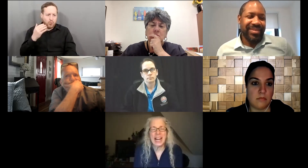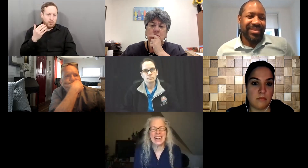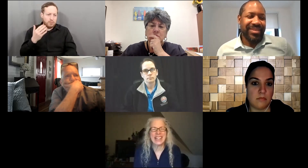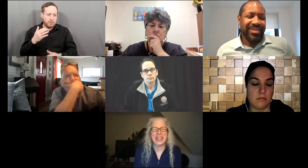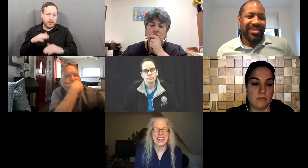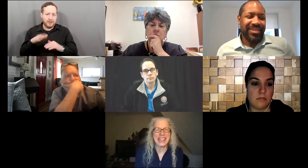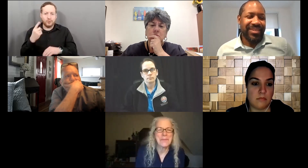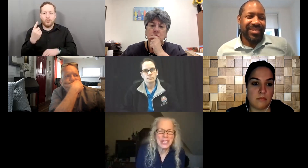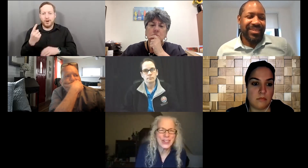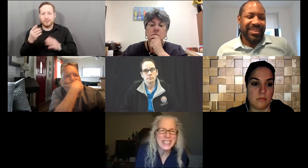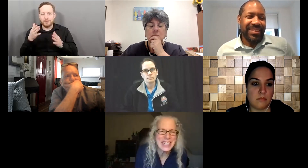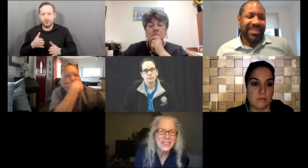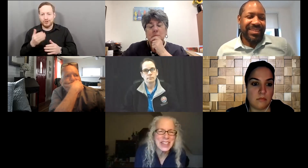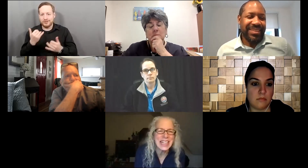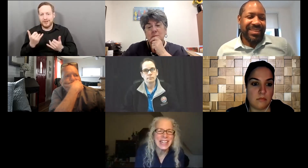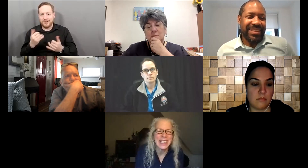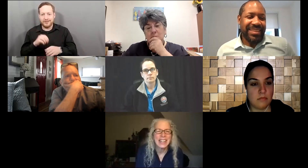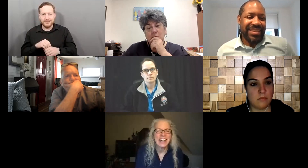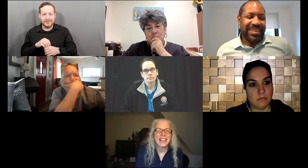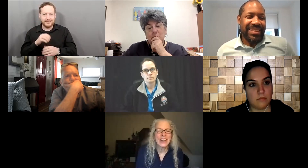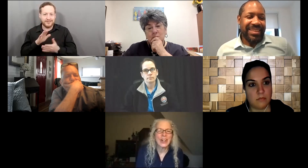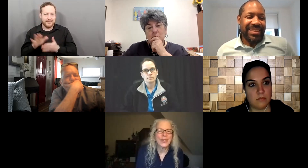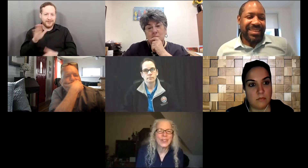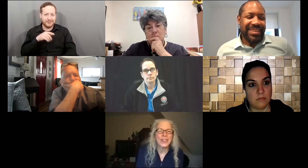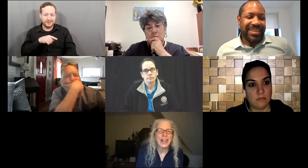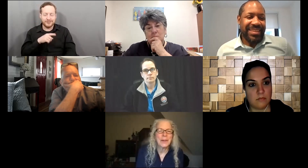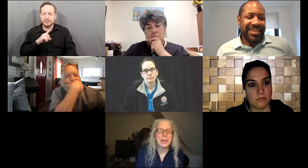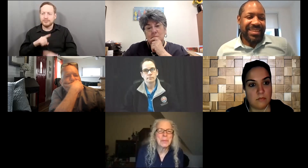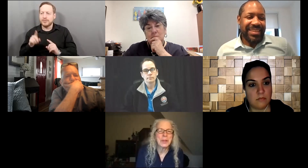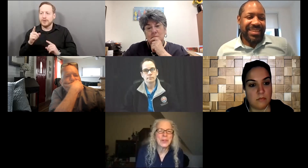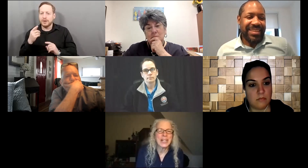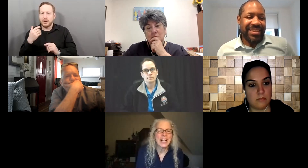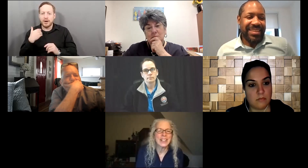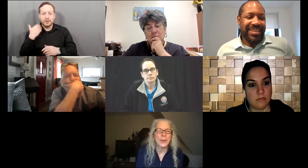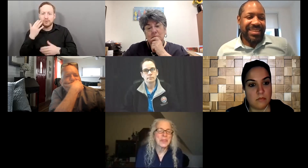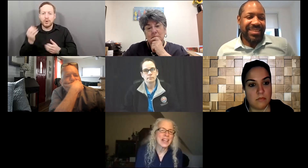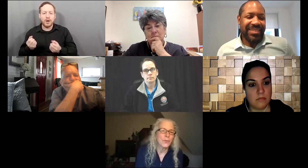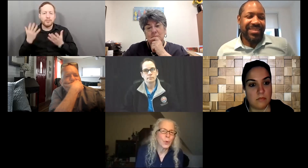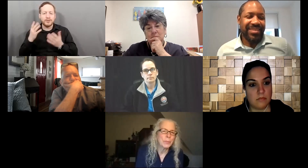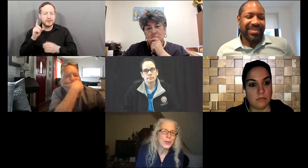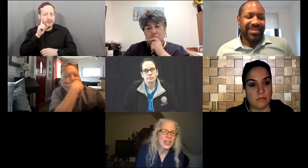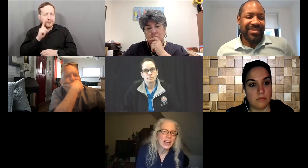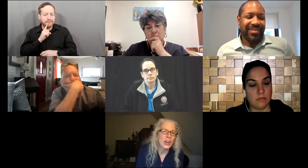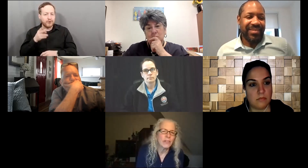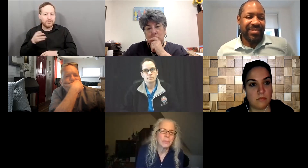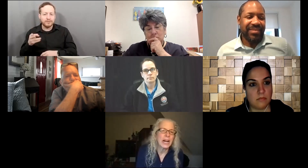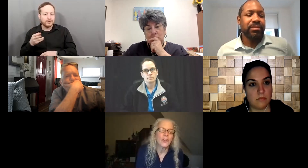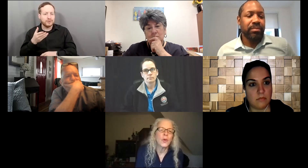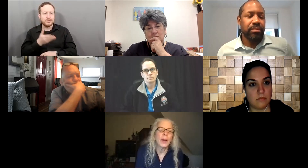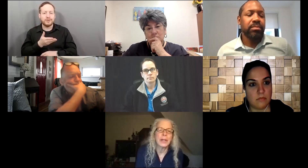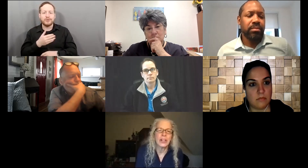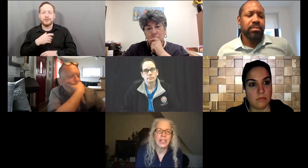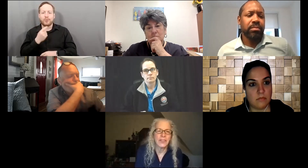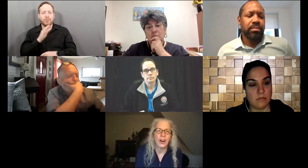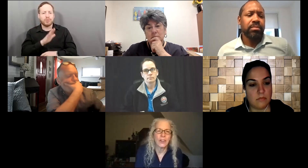I hadn't given it that much thought to even think, how many people are in college? I'm thinking of one person that I know of, but I don't know